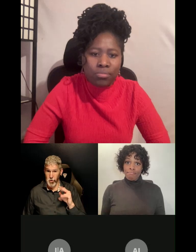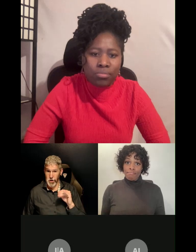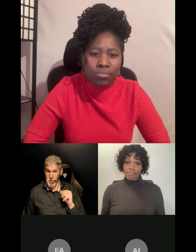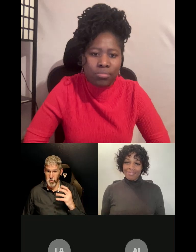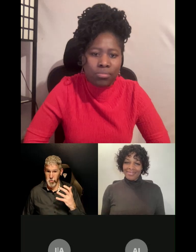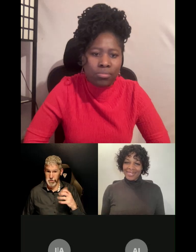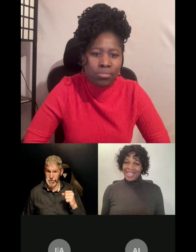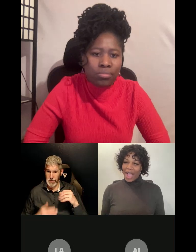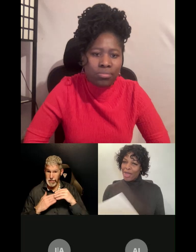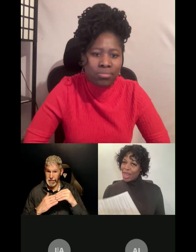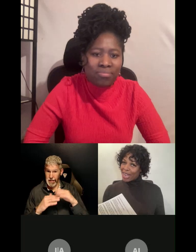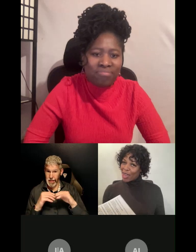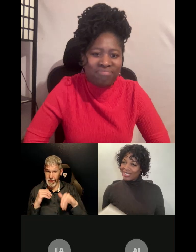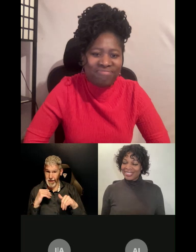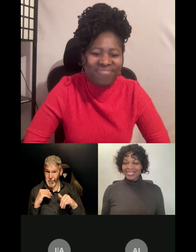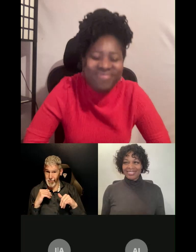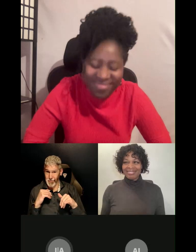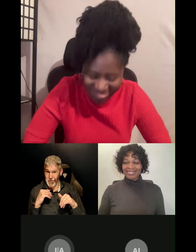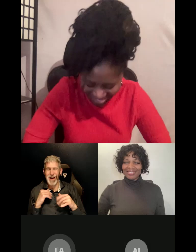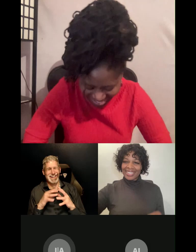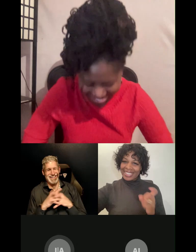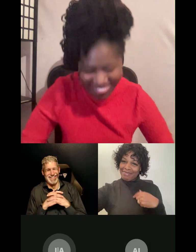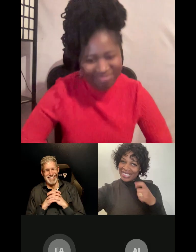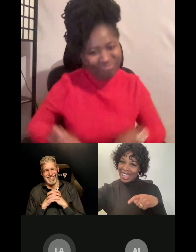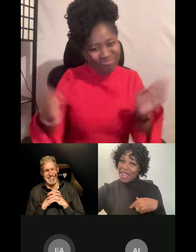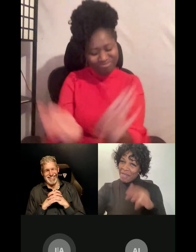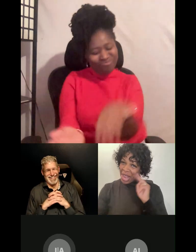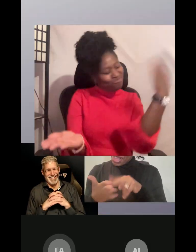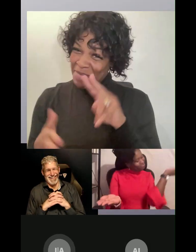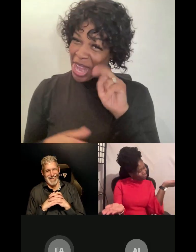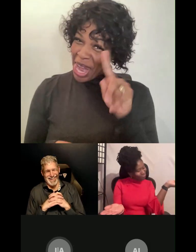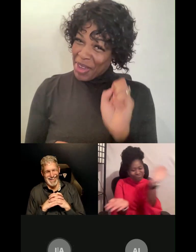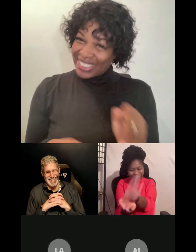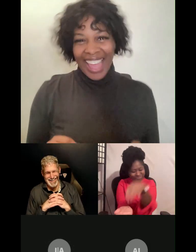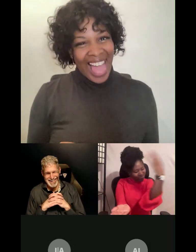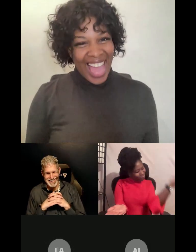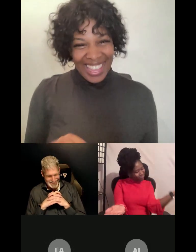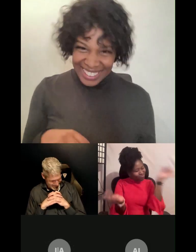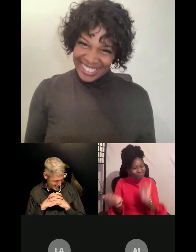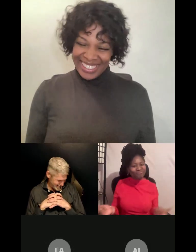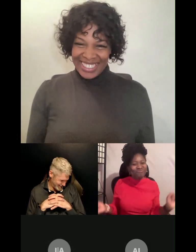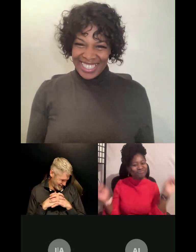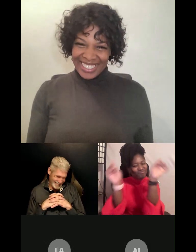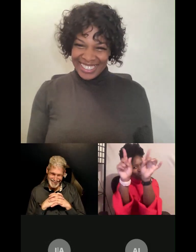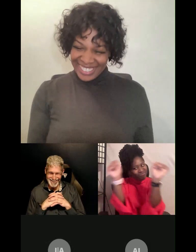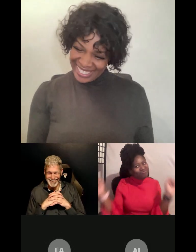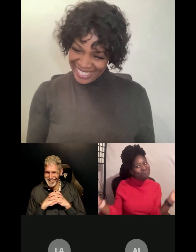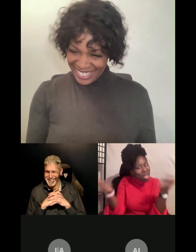Katrina, do you want to take the lead on that one?